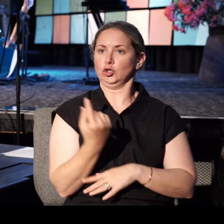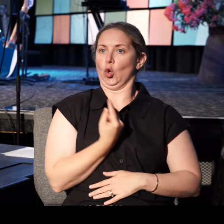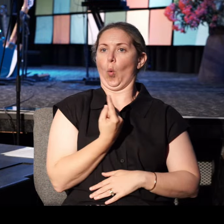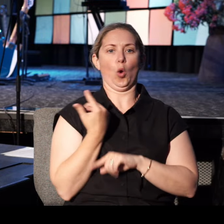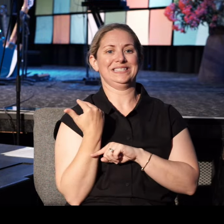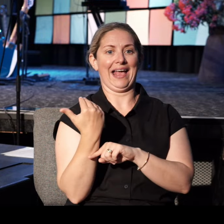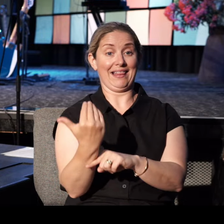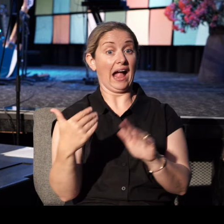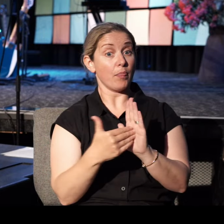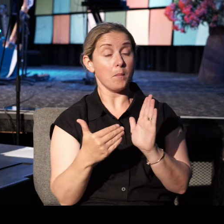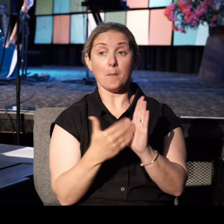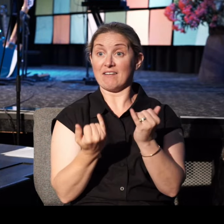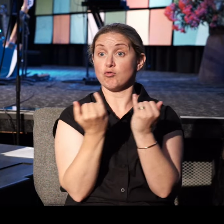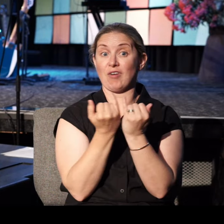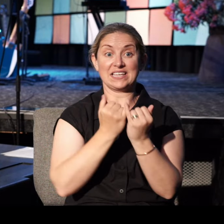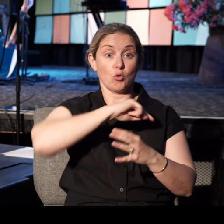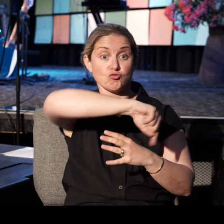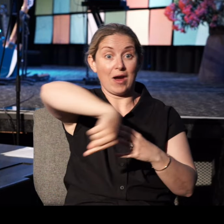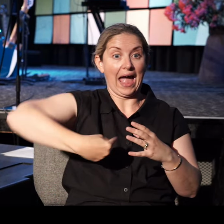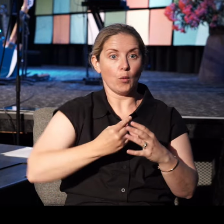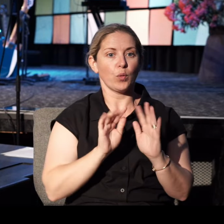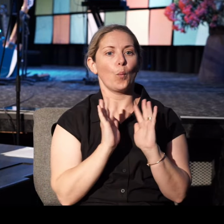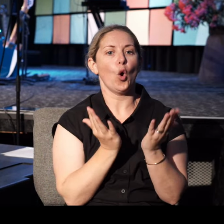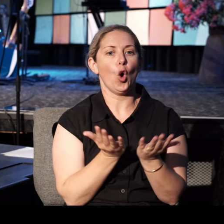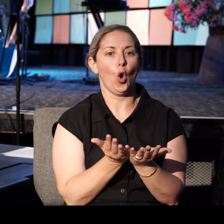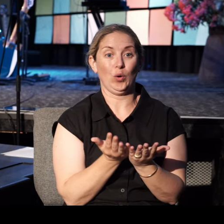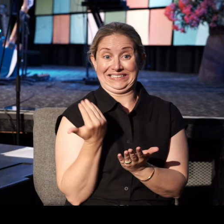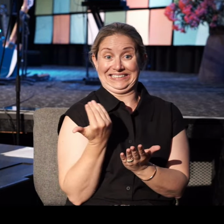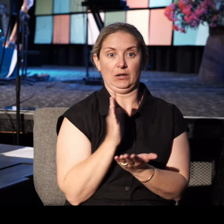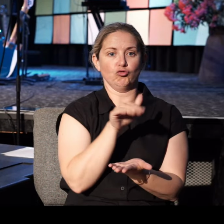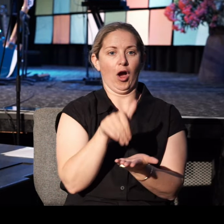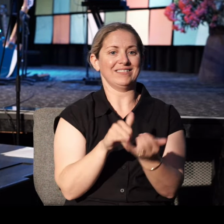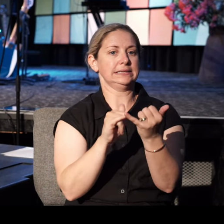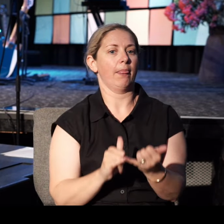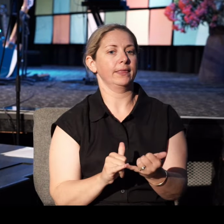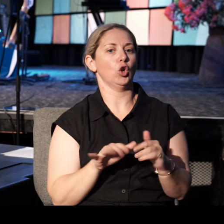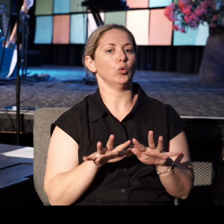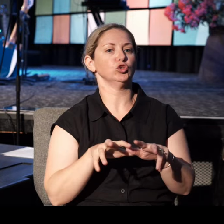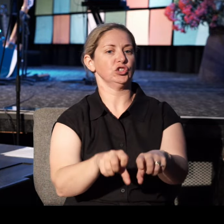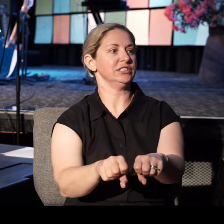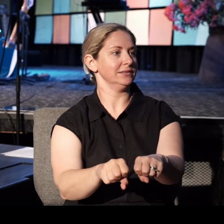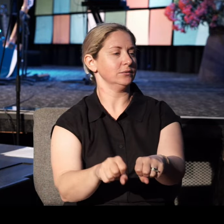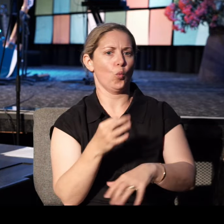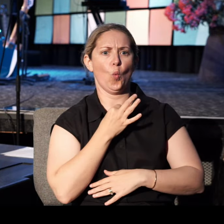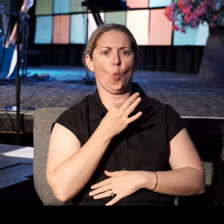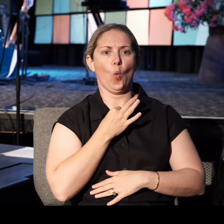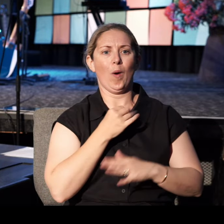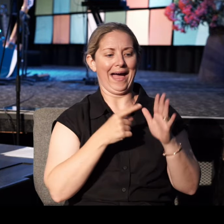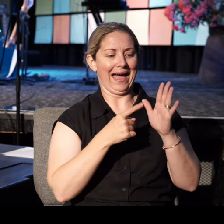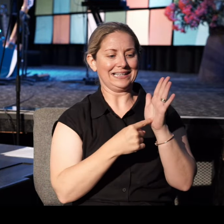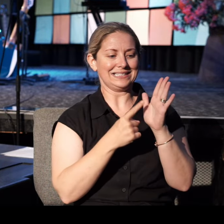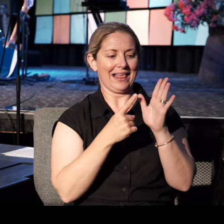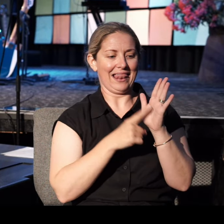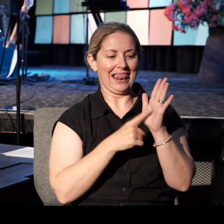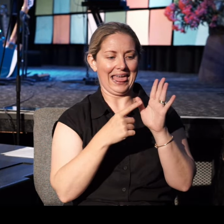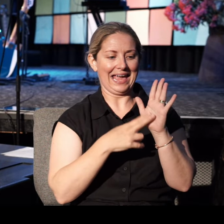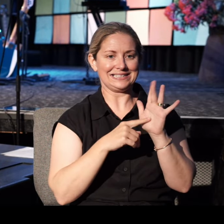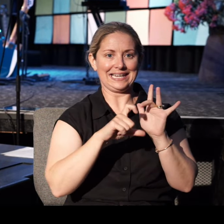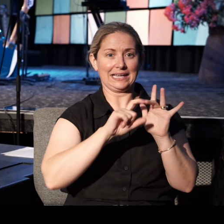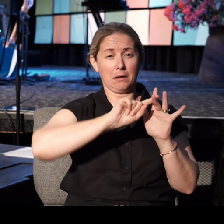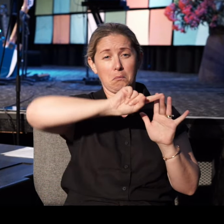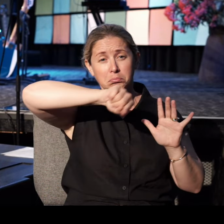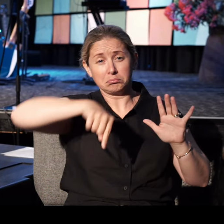race going around the world. They've just entered into the Southern Ocean. They've come down the Atlantic down into the Southern Ocean. And